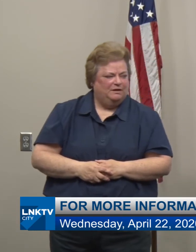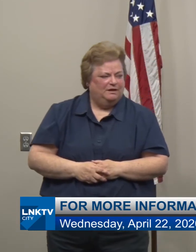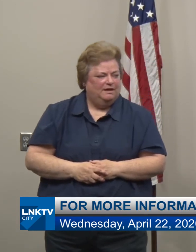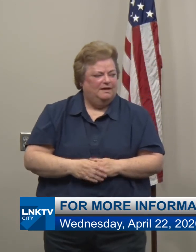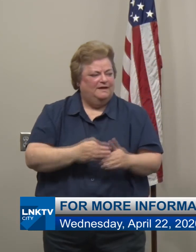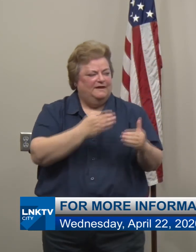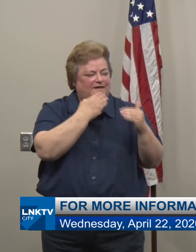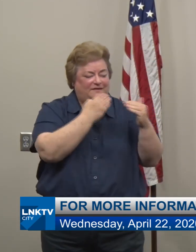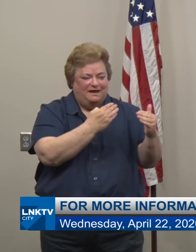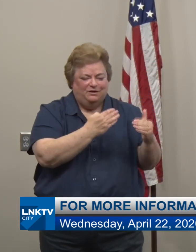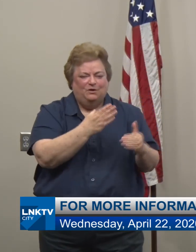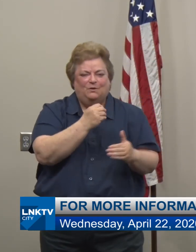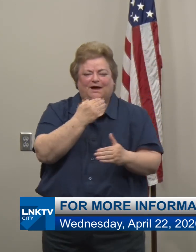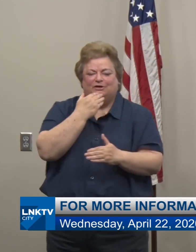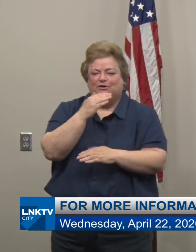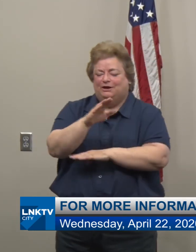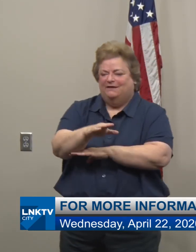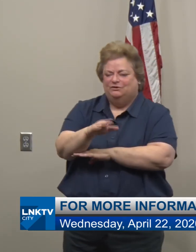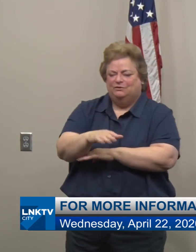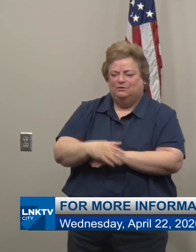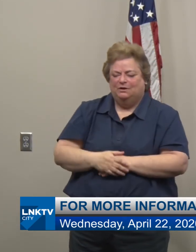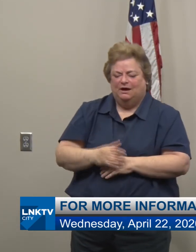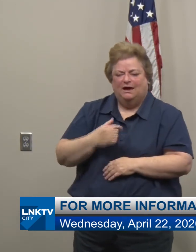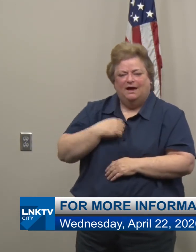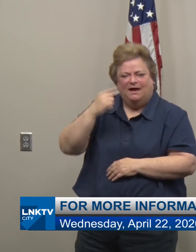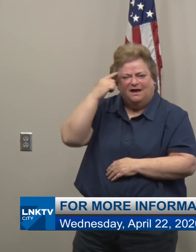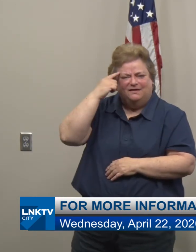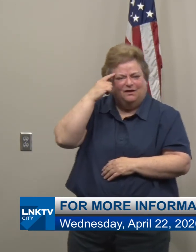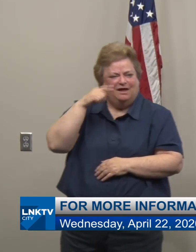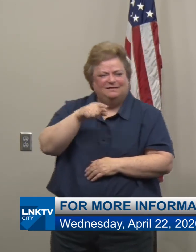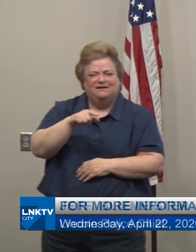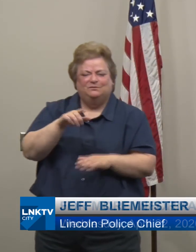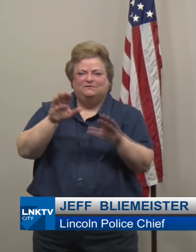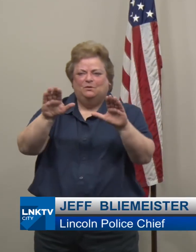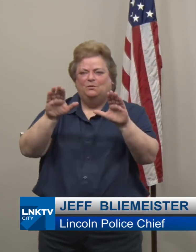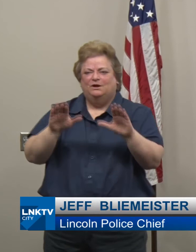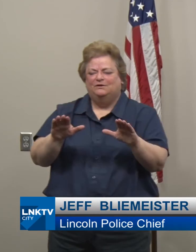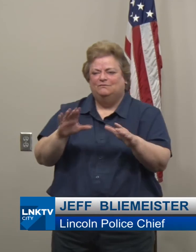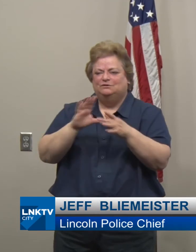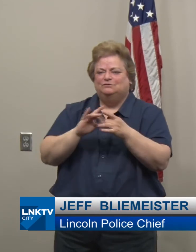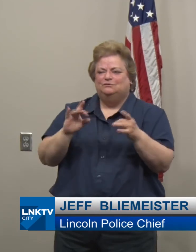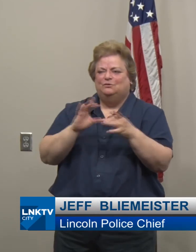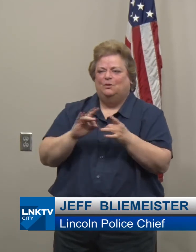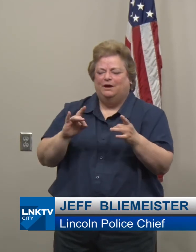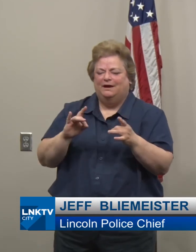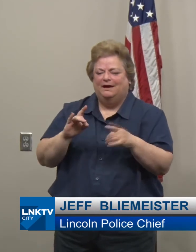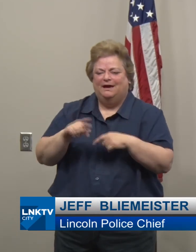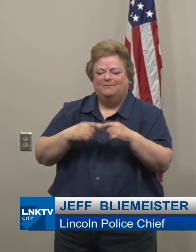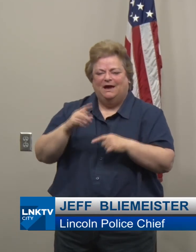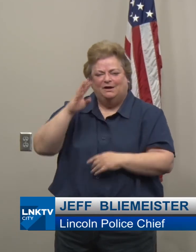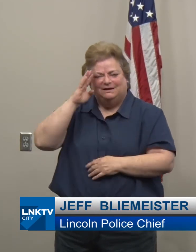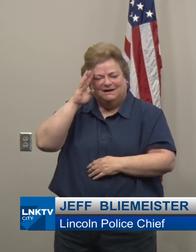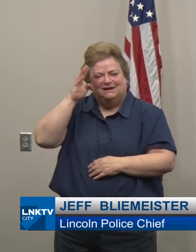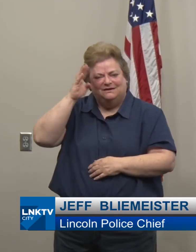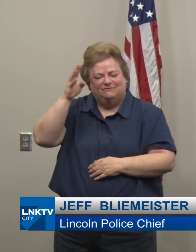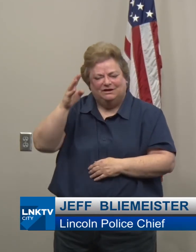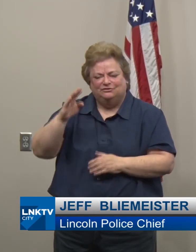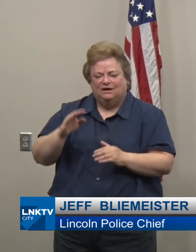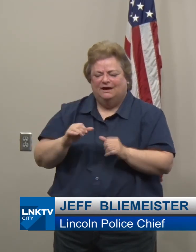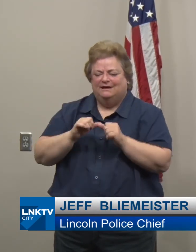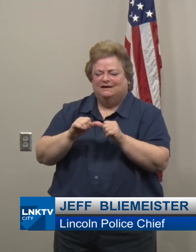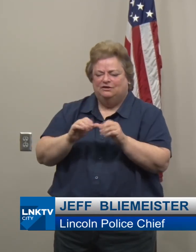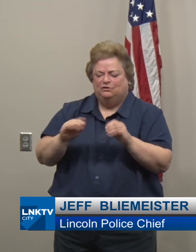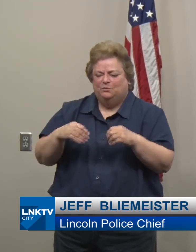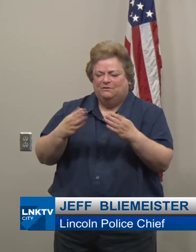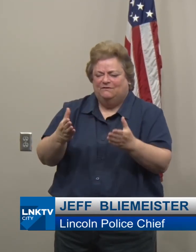Mayor, thank you, and good afternoon. And I thought that this was just a remarkable story of just innovation and continuing to provide the level